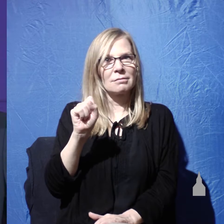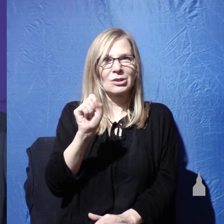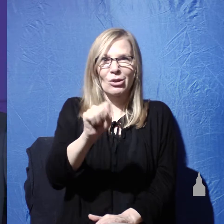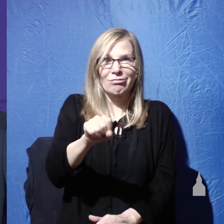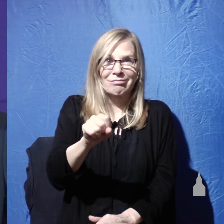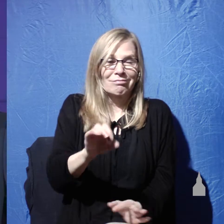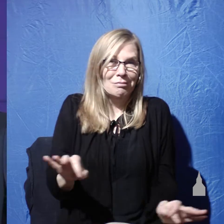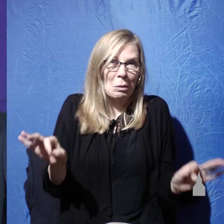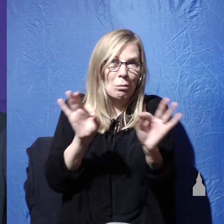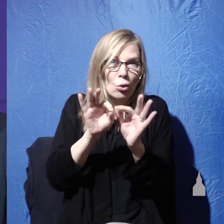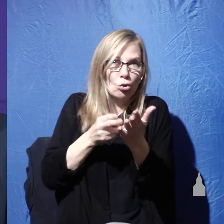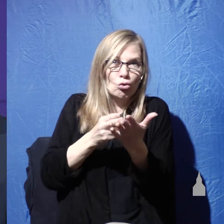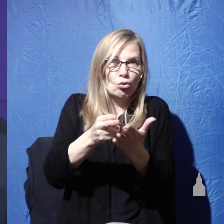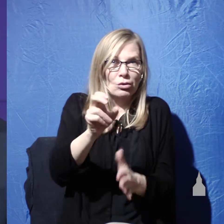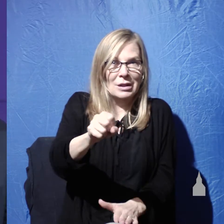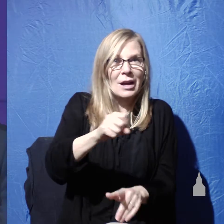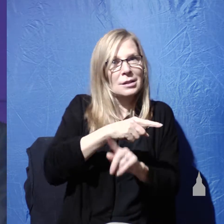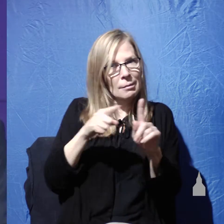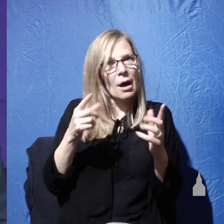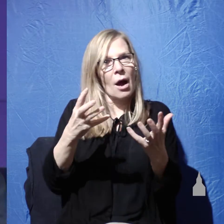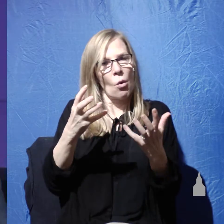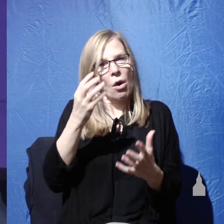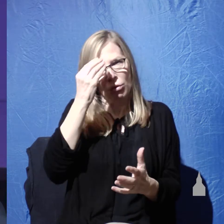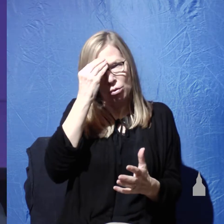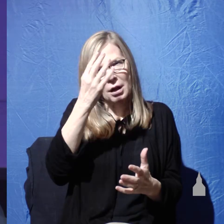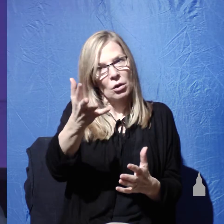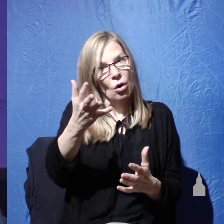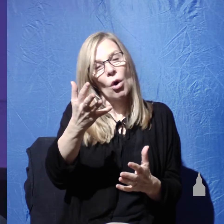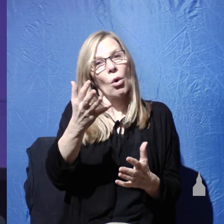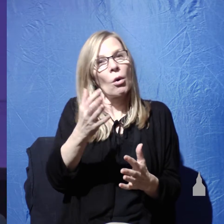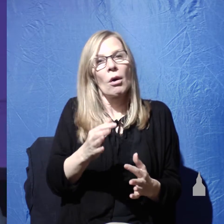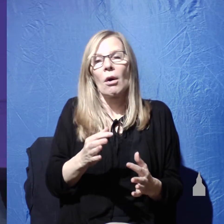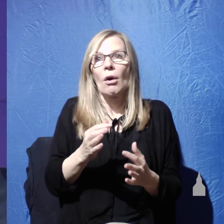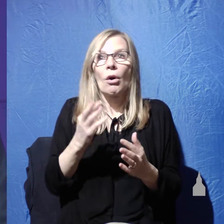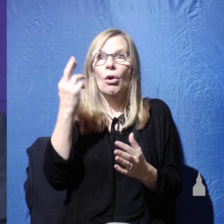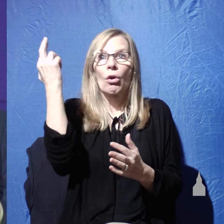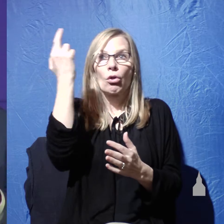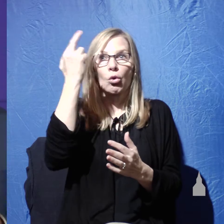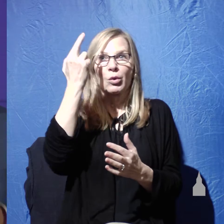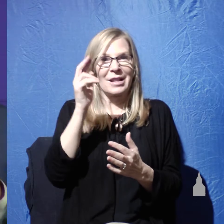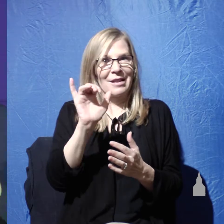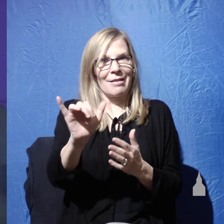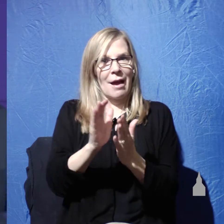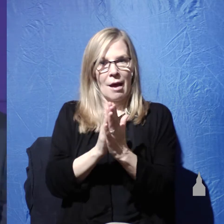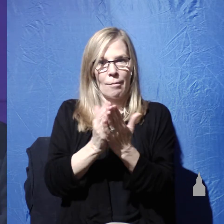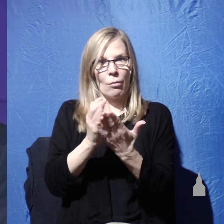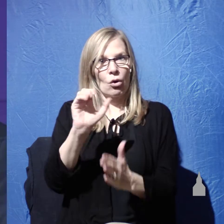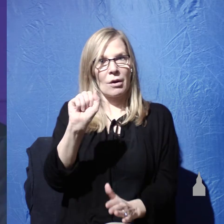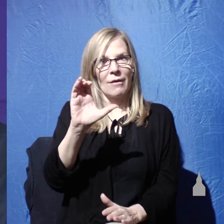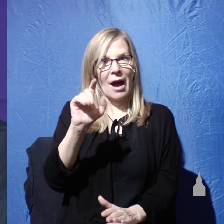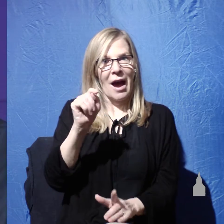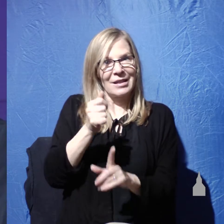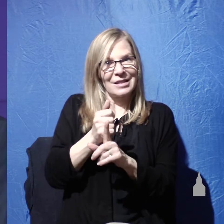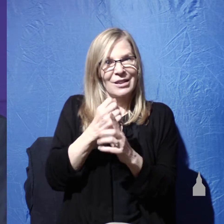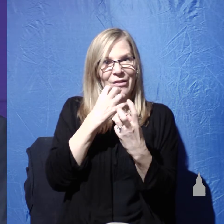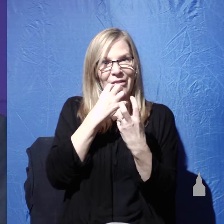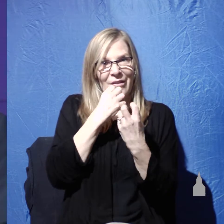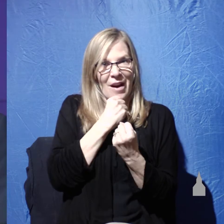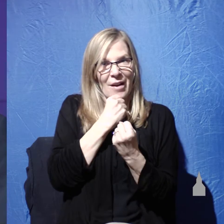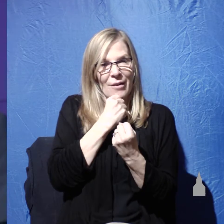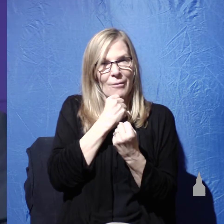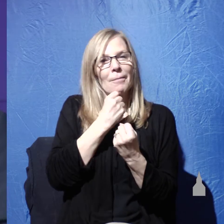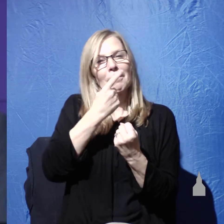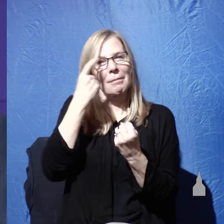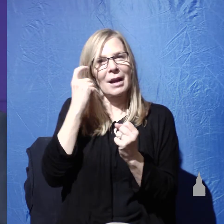are, and they are important, I want you to know the primary reason that the book of Acts is so valuable is because it